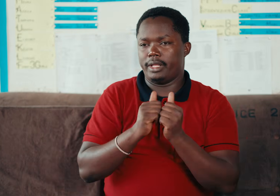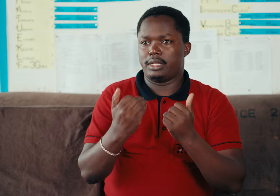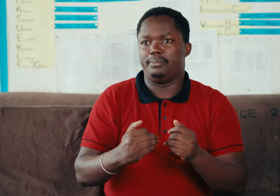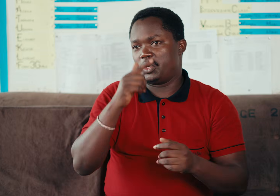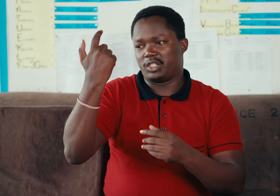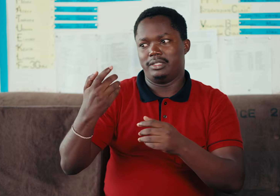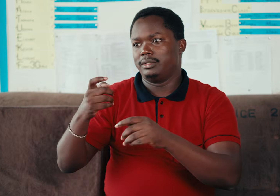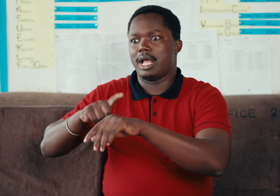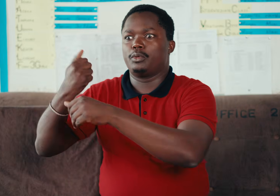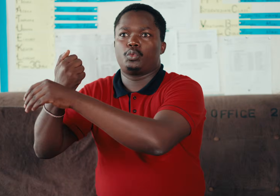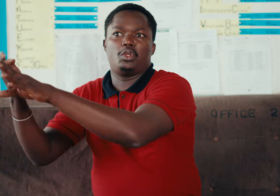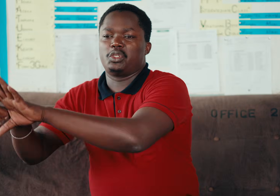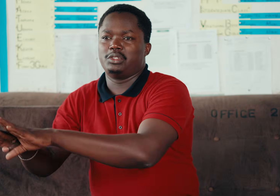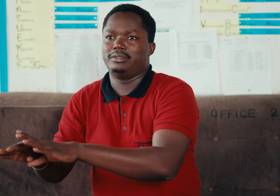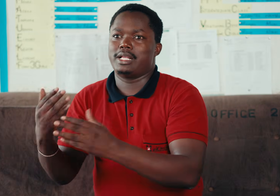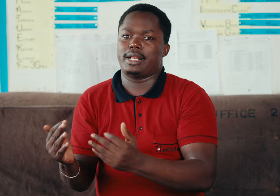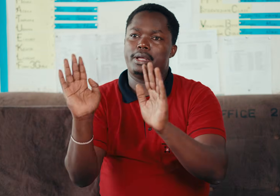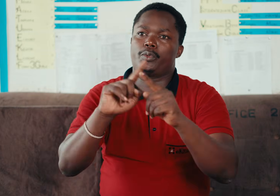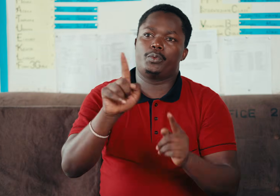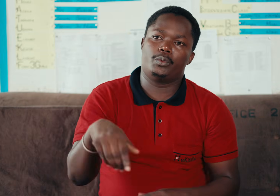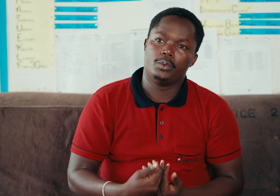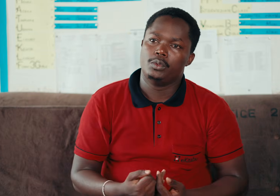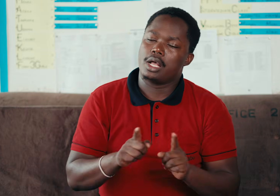Just keep in touch with how he's doing or how she's doing at home.